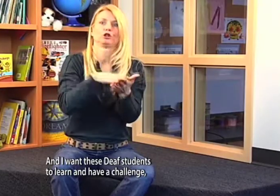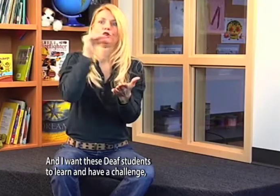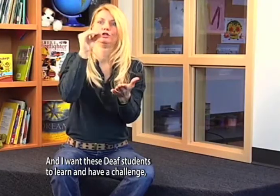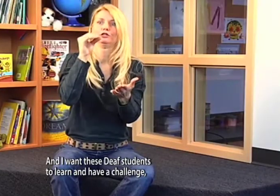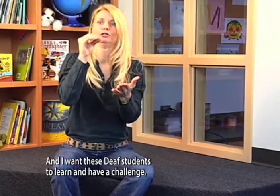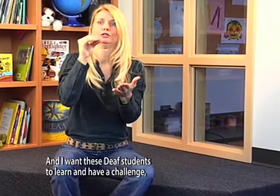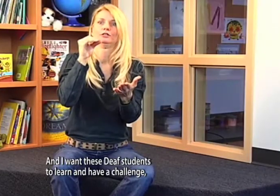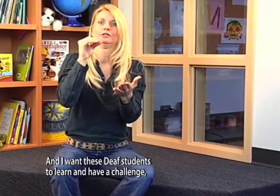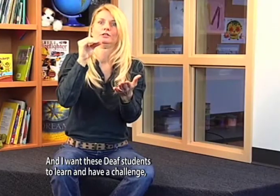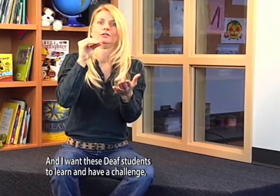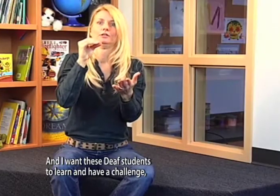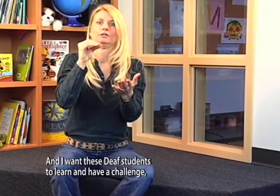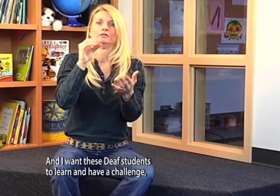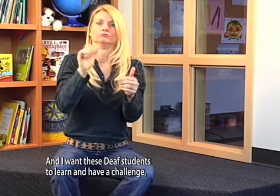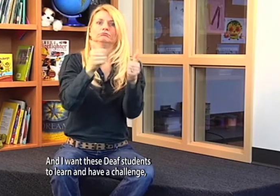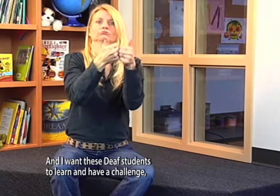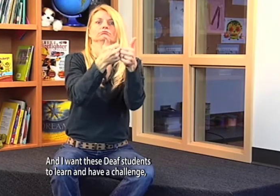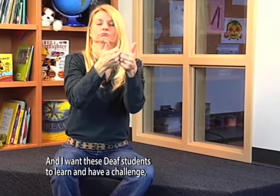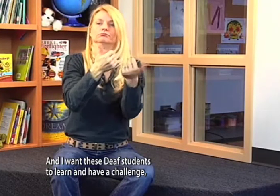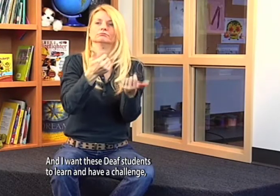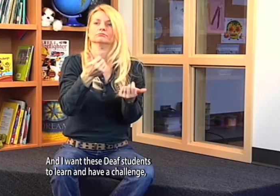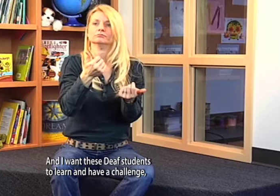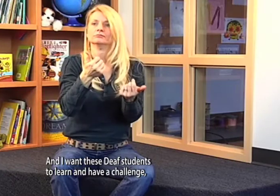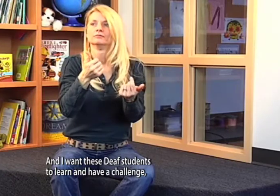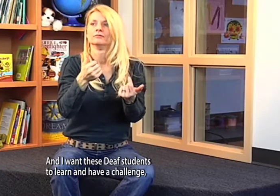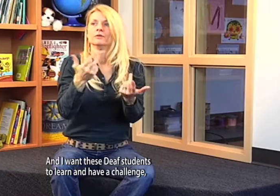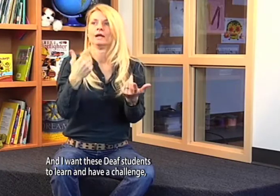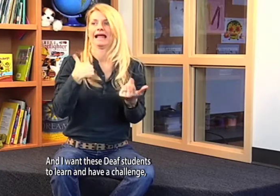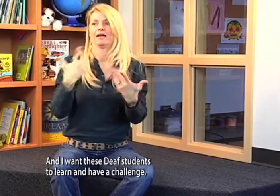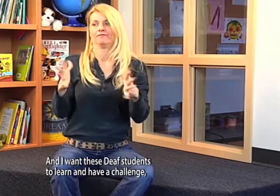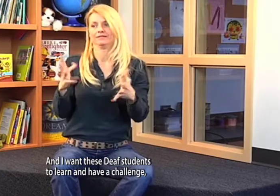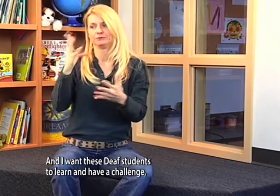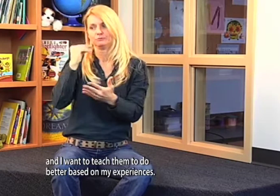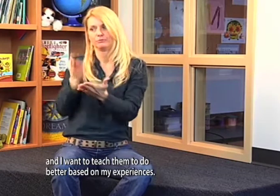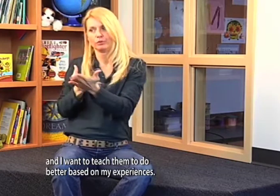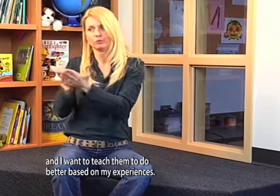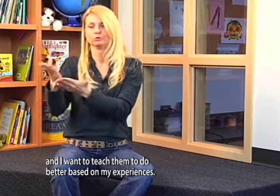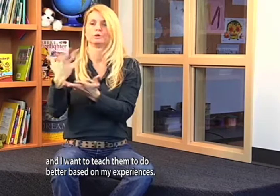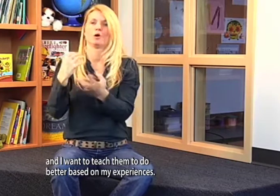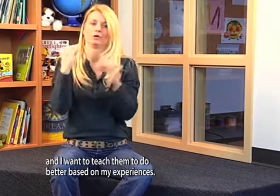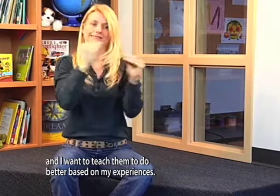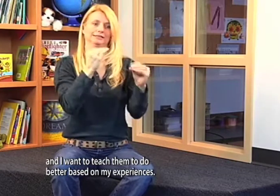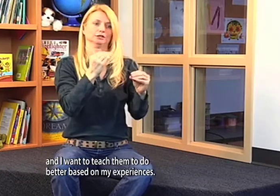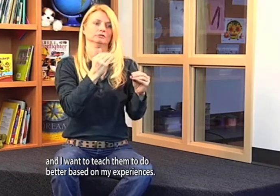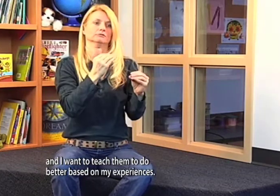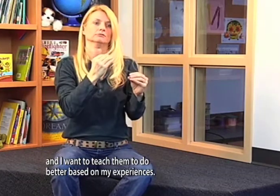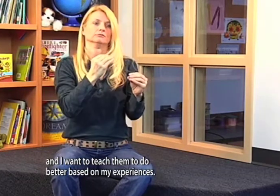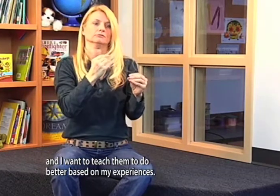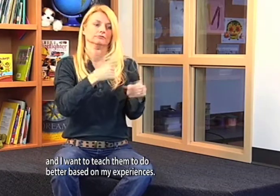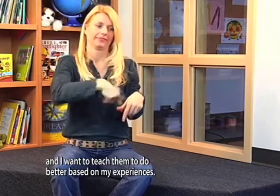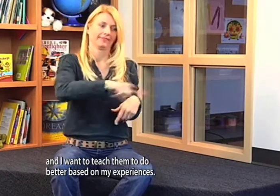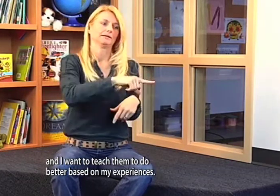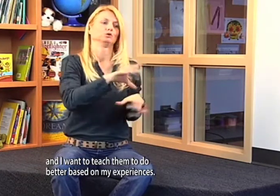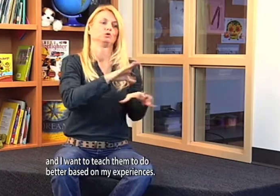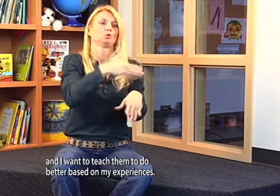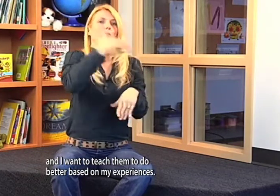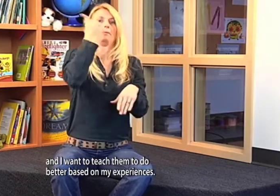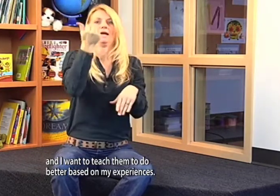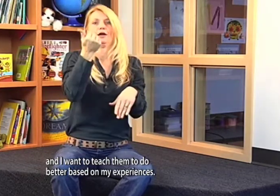And I want these deaf students to learn and have a challenge. I want to teach them to